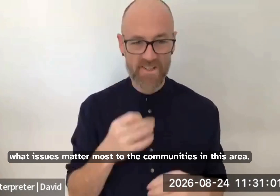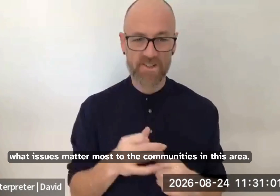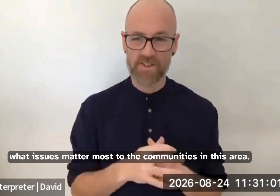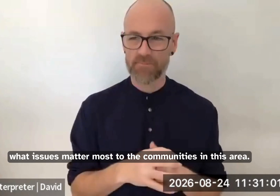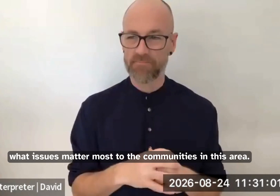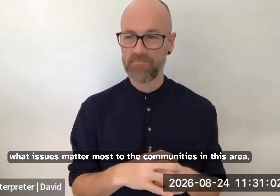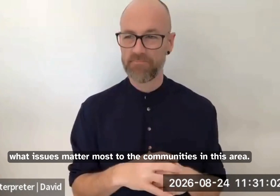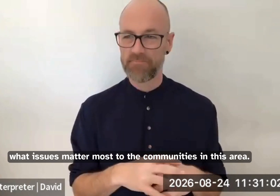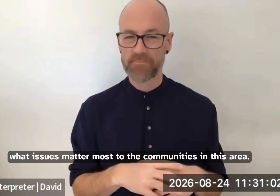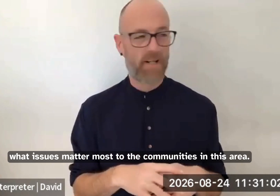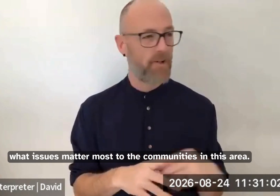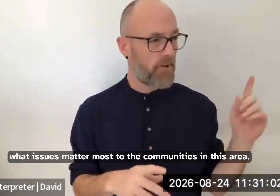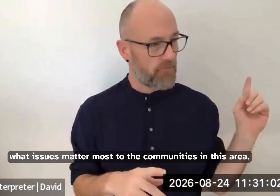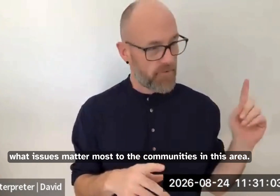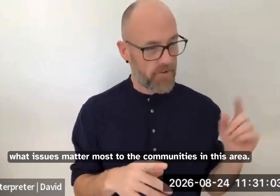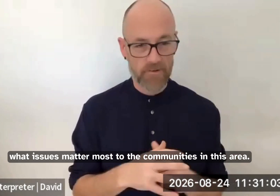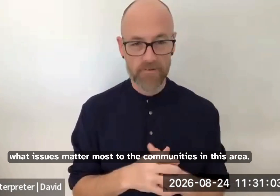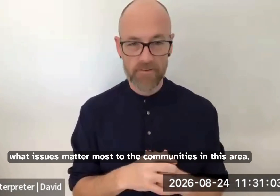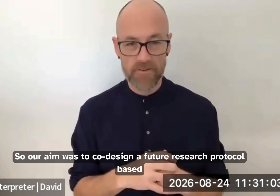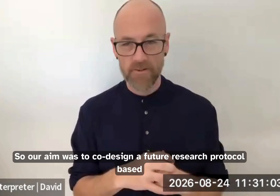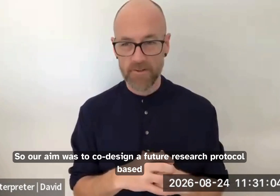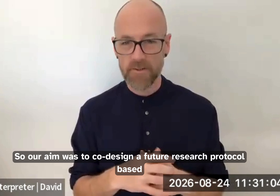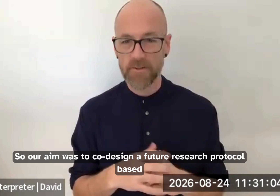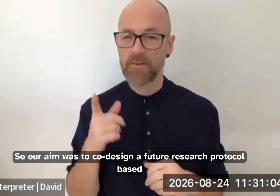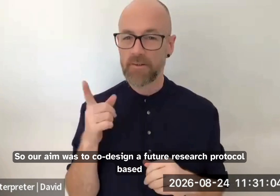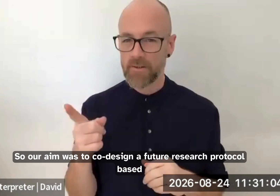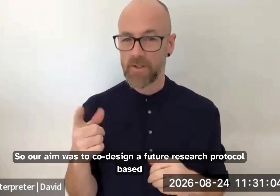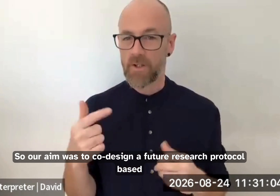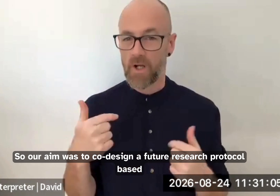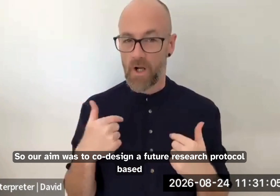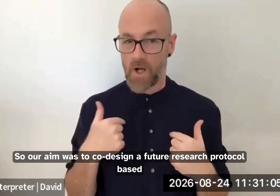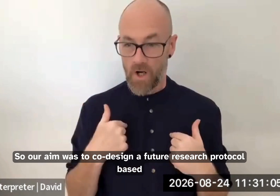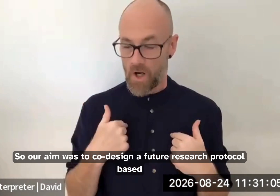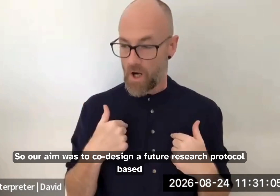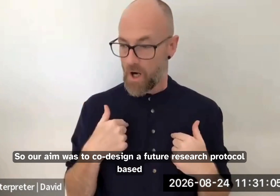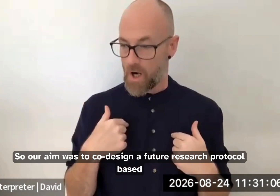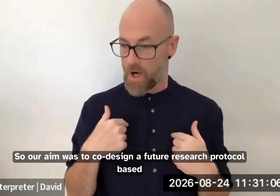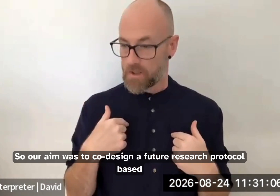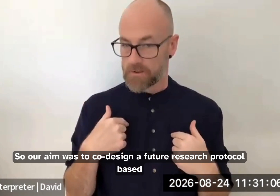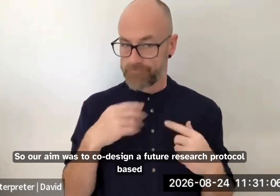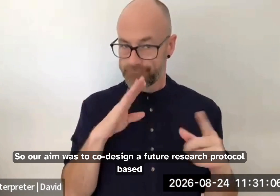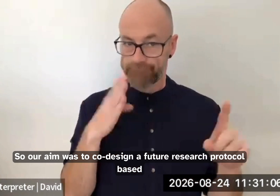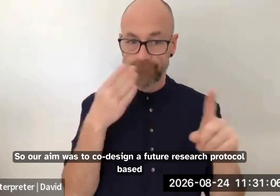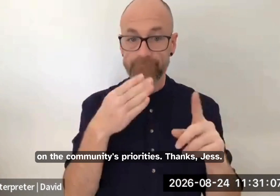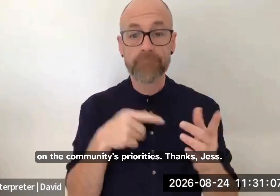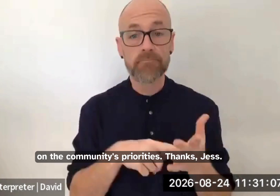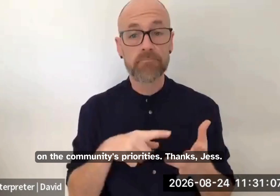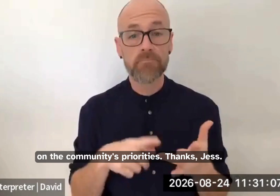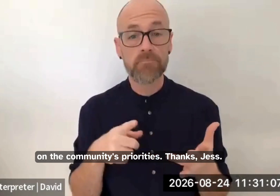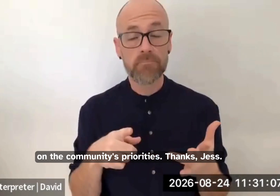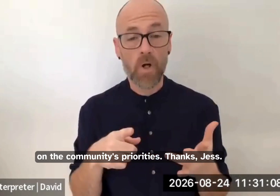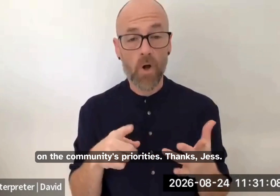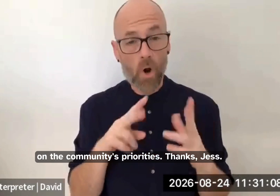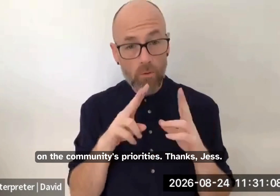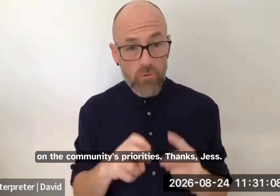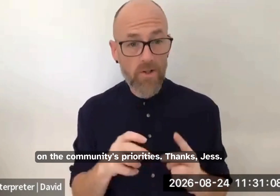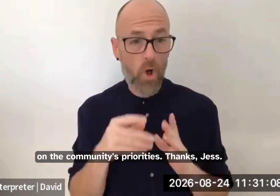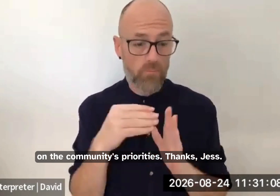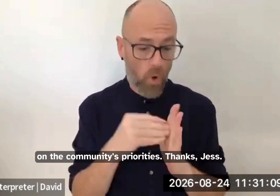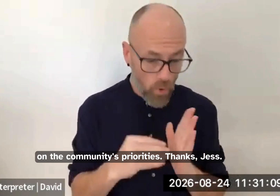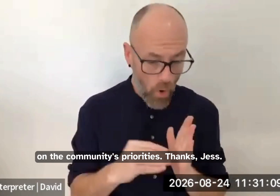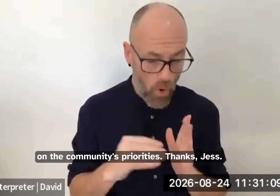what issues matter most for the communities in this area. So our aim was to co-design a future research protocol based on the community's